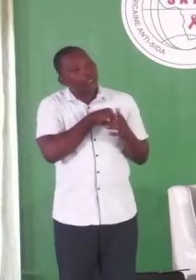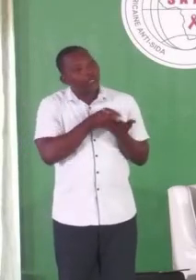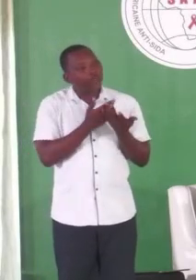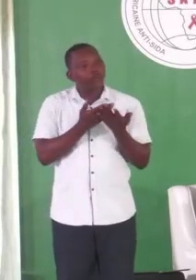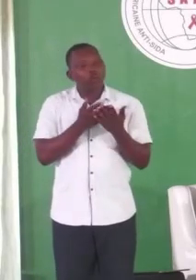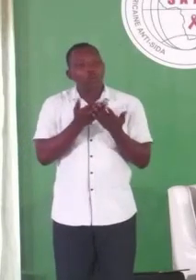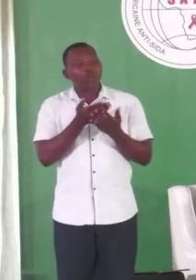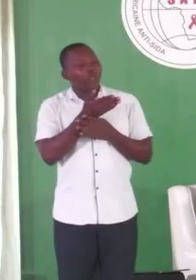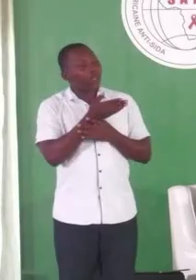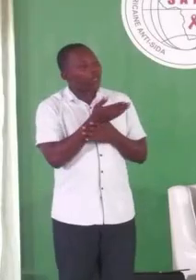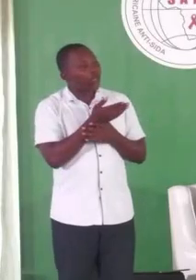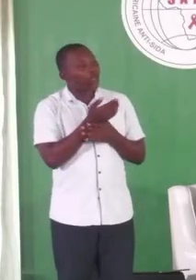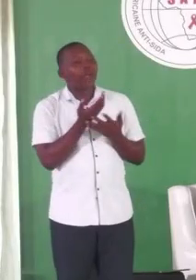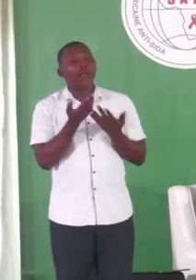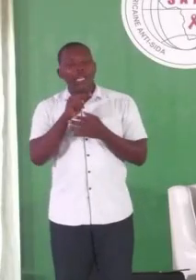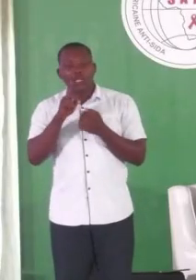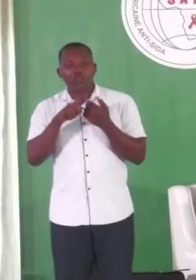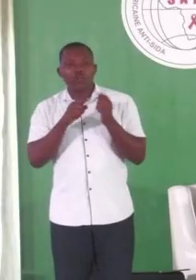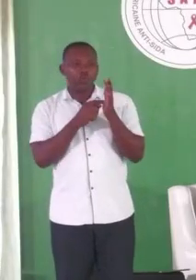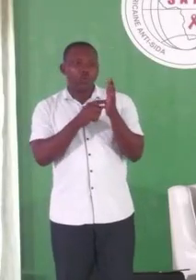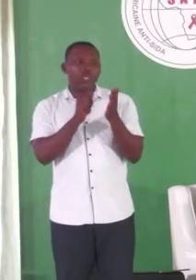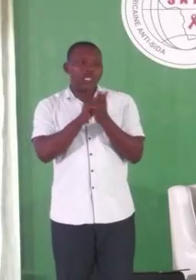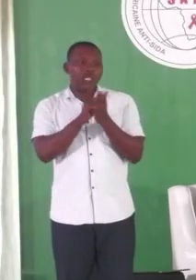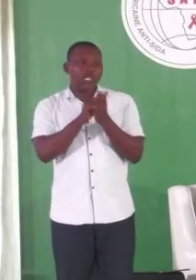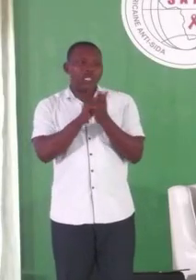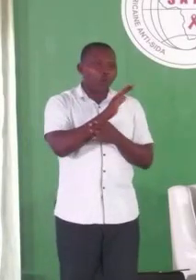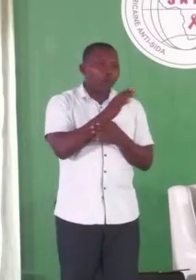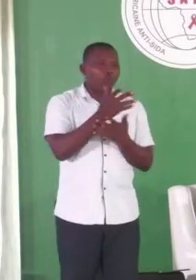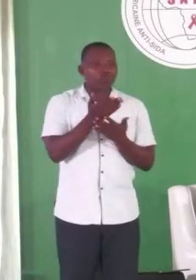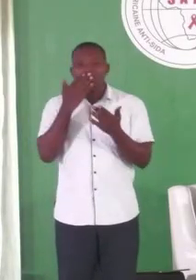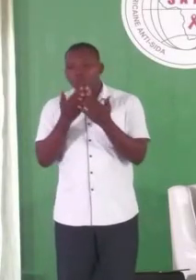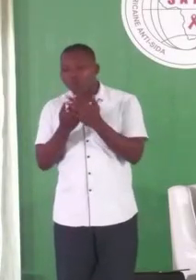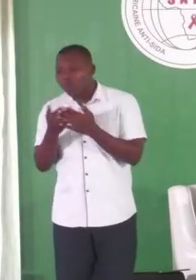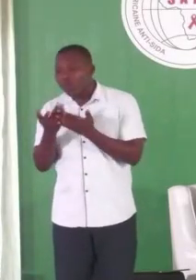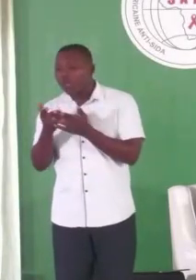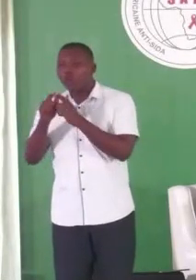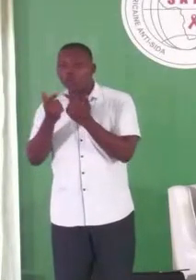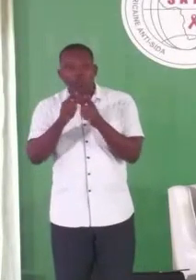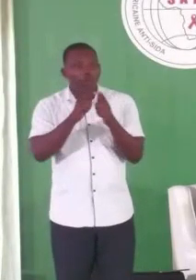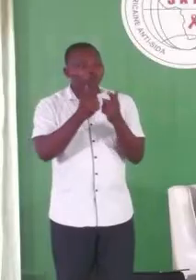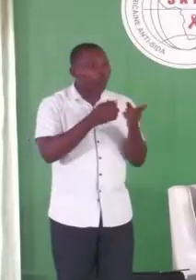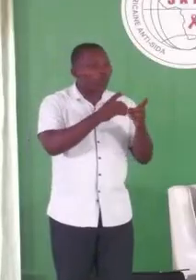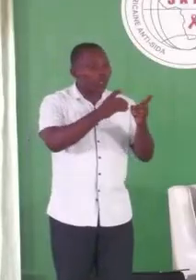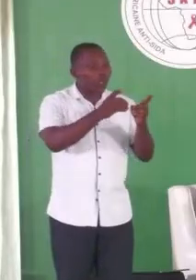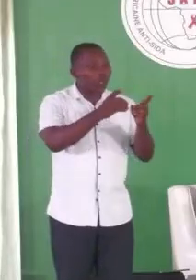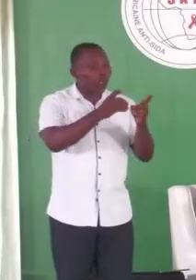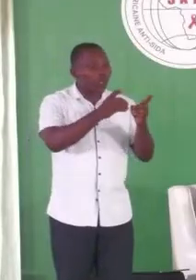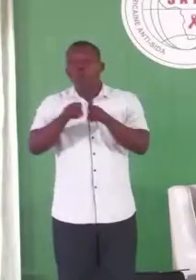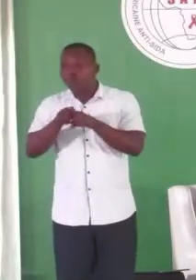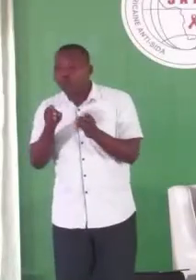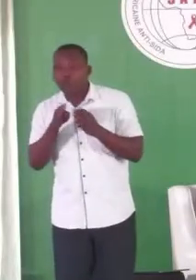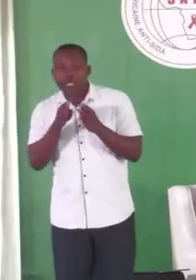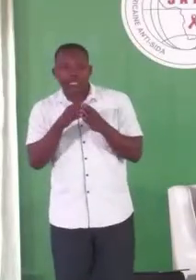including showing that your least well-performing district is also meeting the criteria